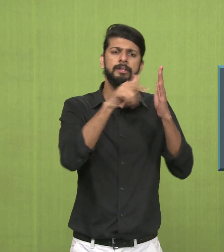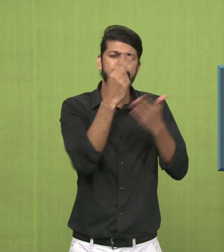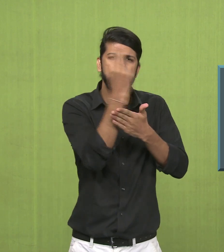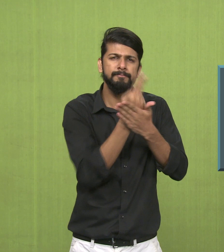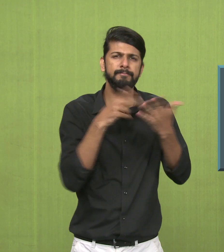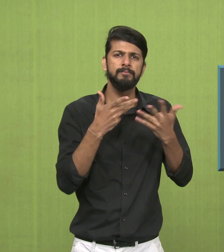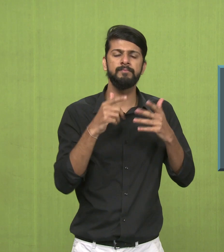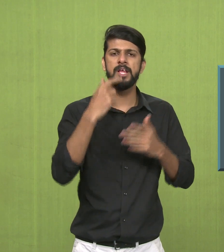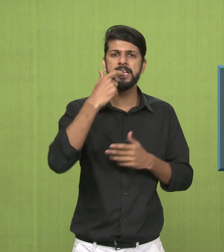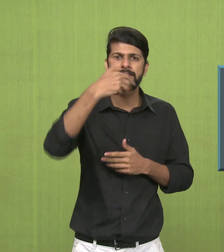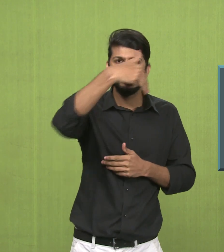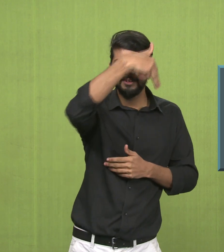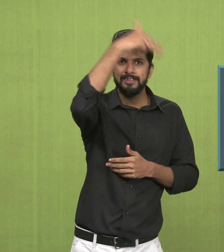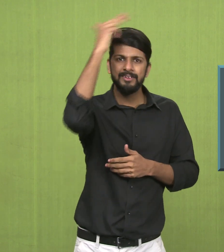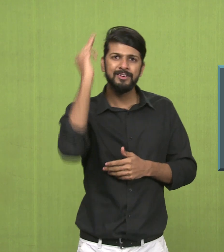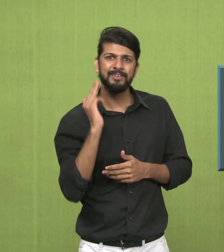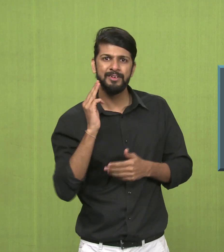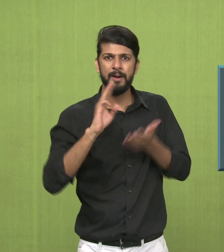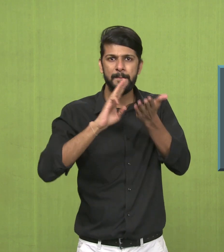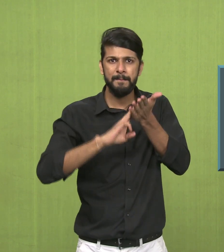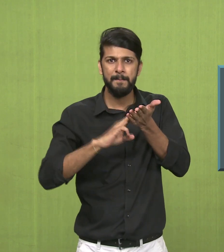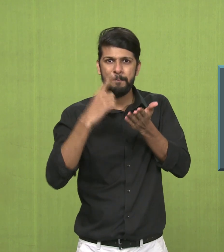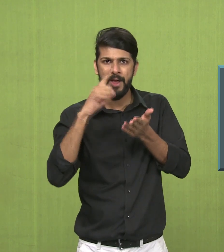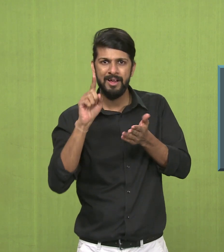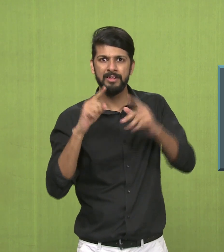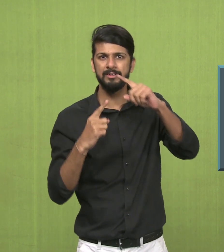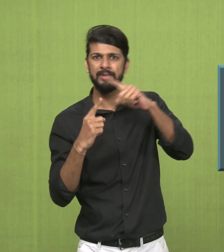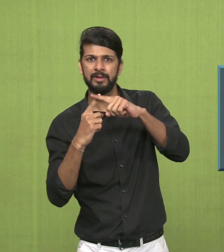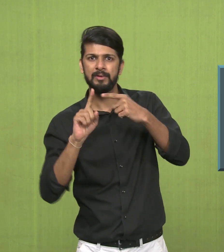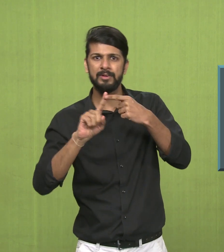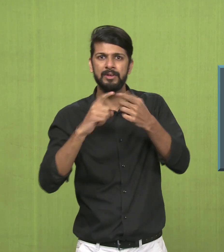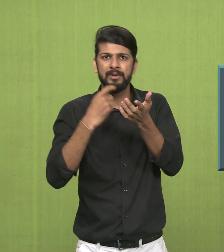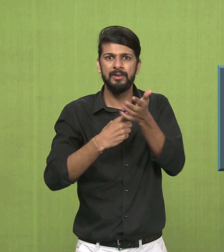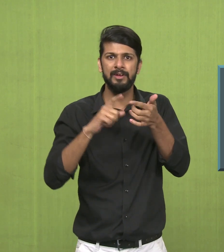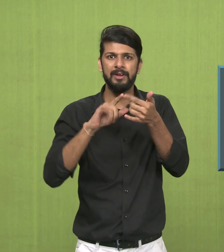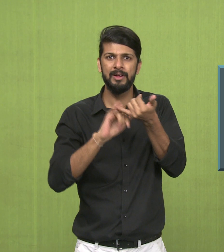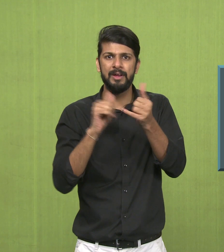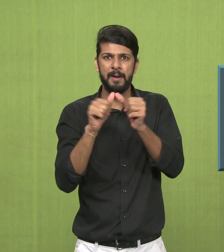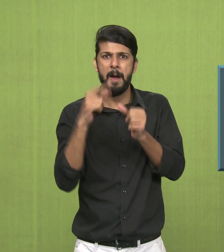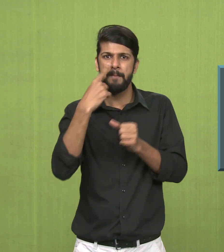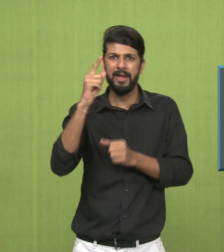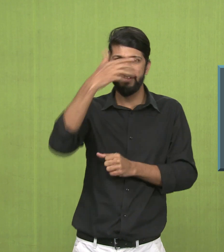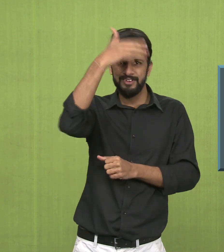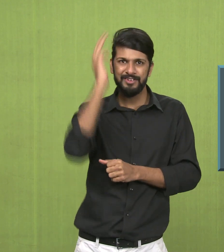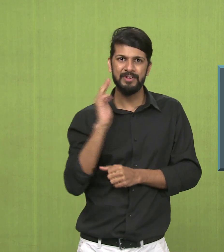Mr. Hussain was a great admirer of Mother Teresa.